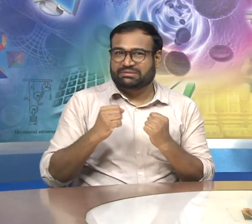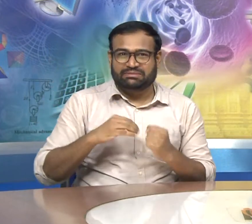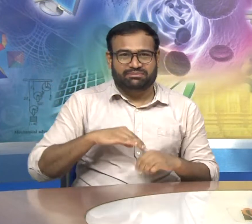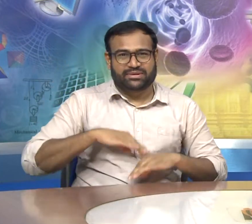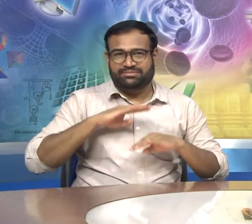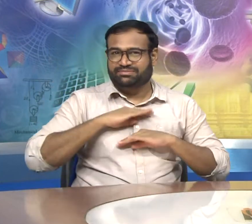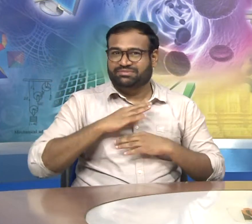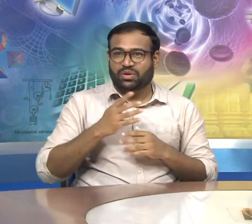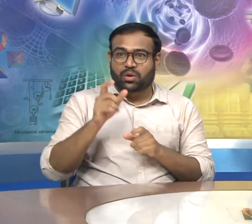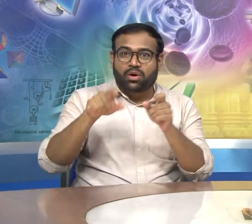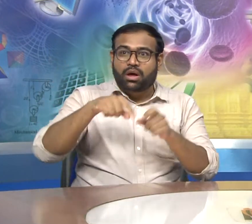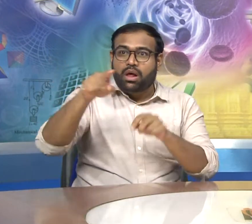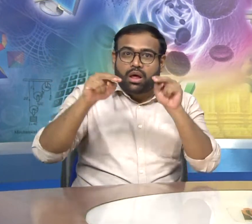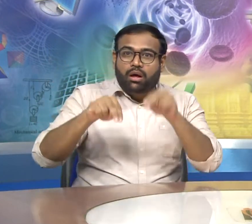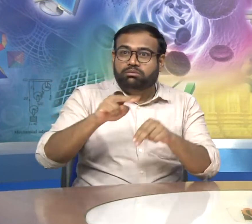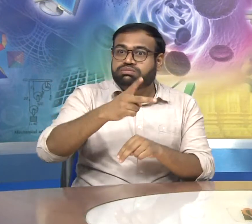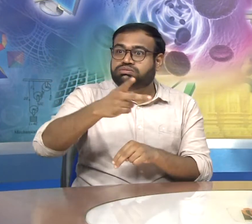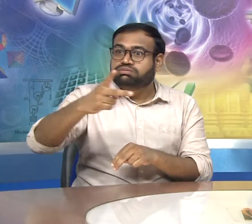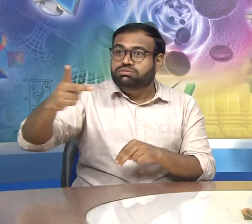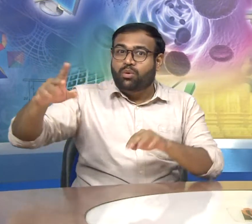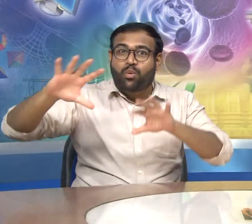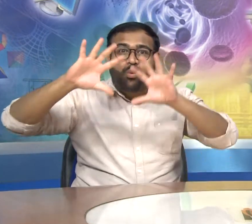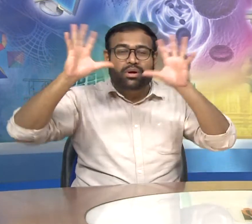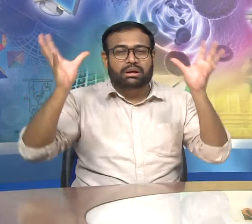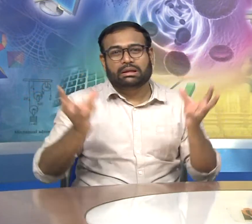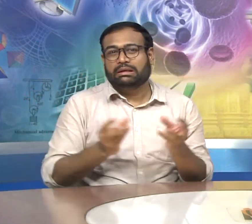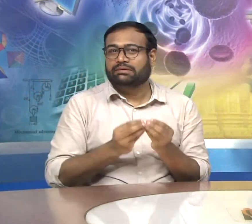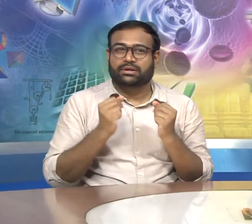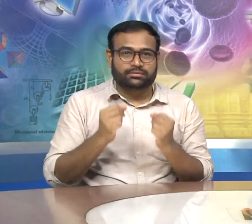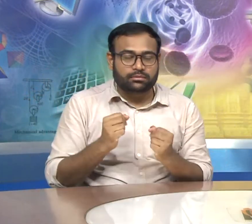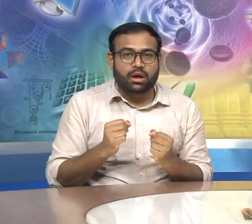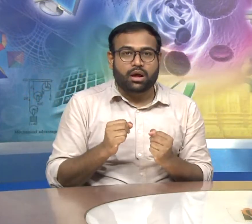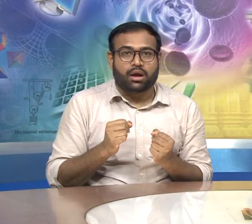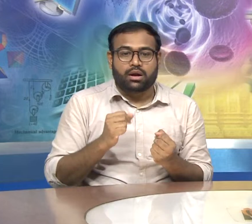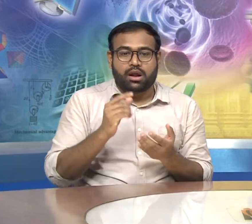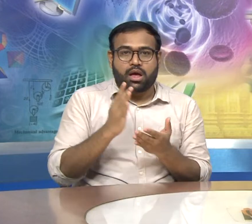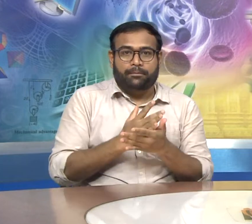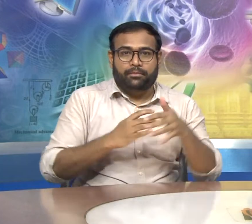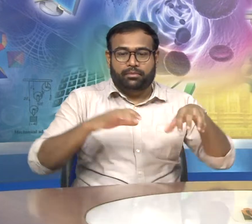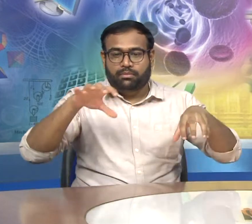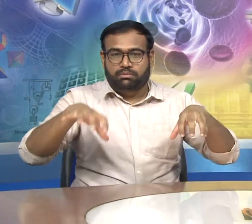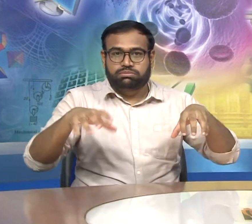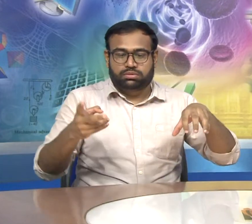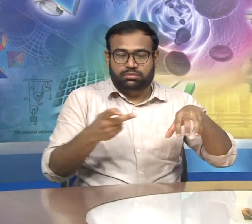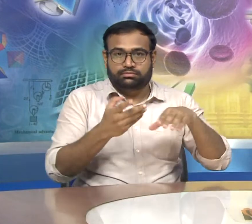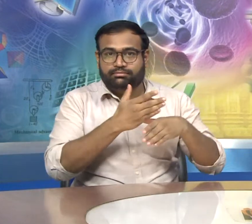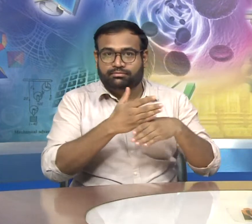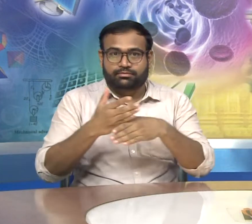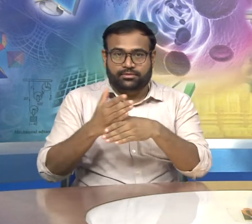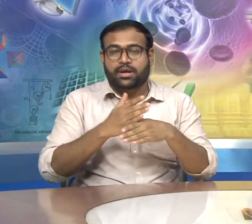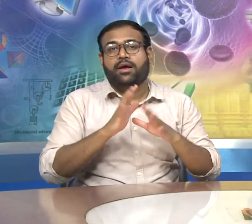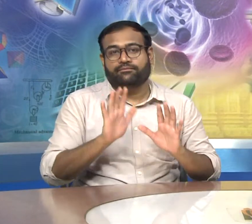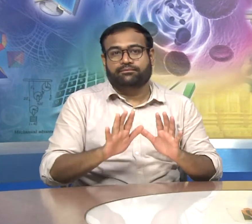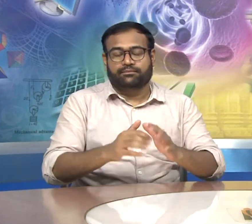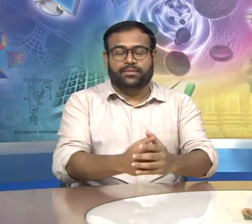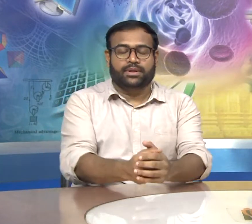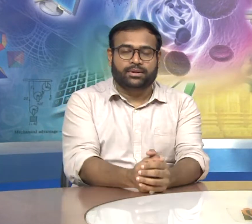sufficient collection to satisfy users. It's very difficult. So